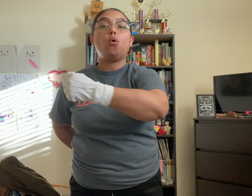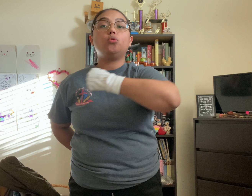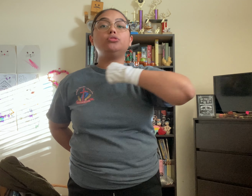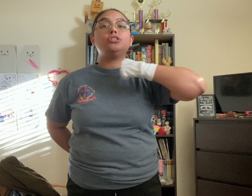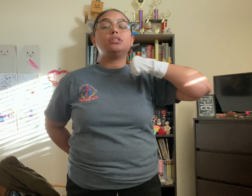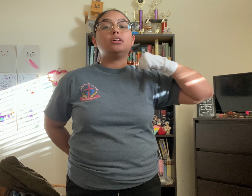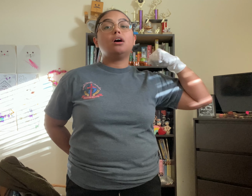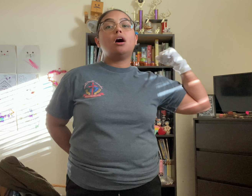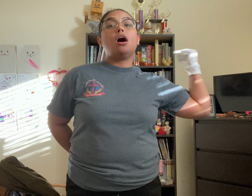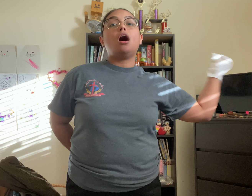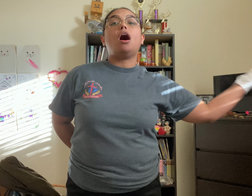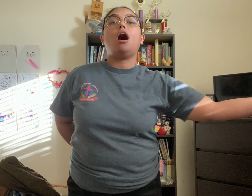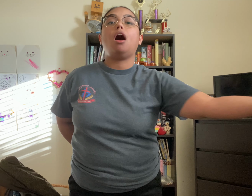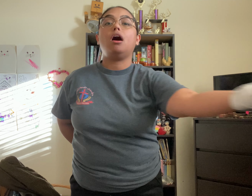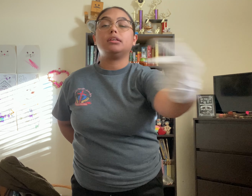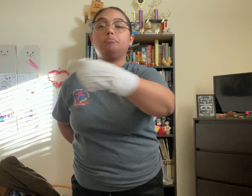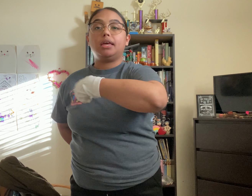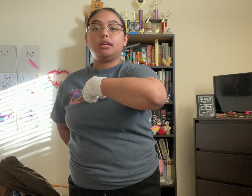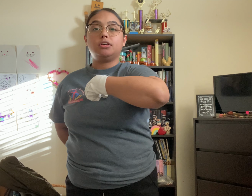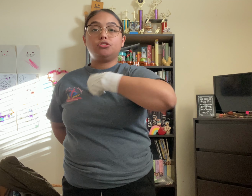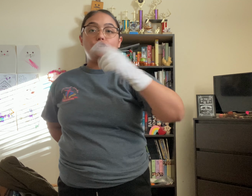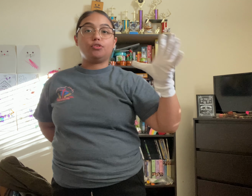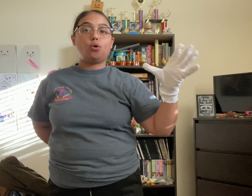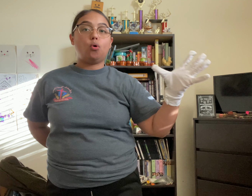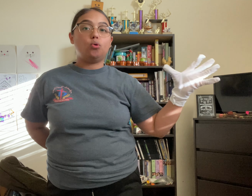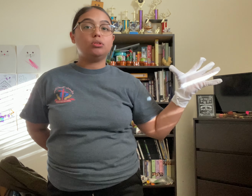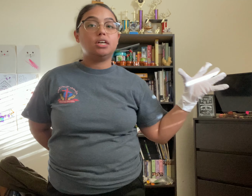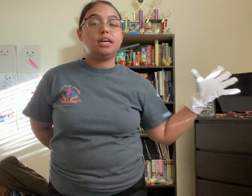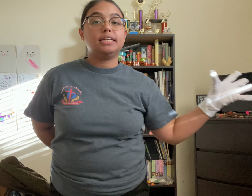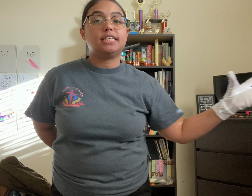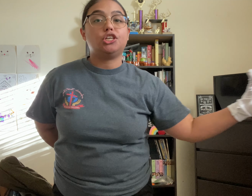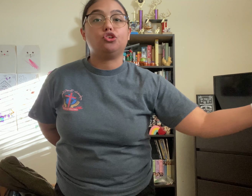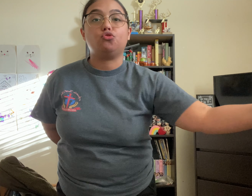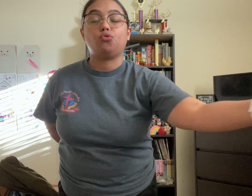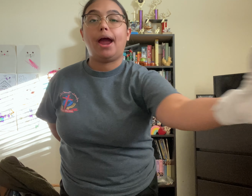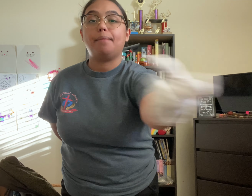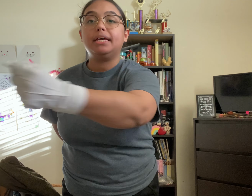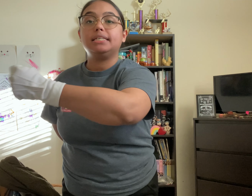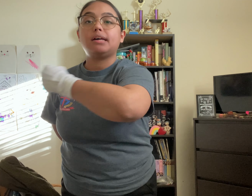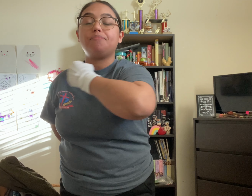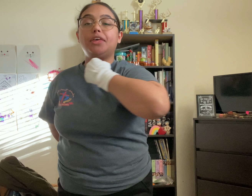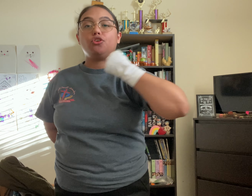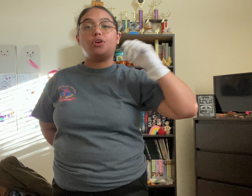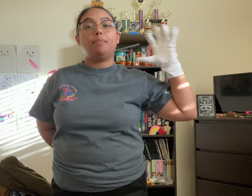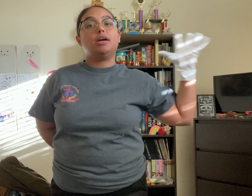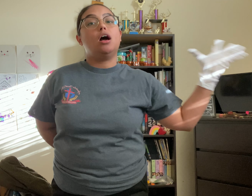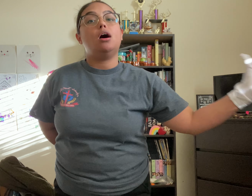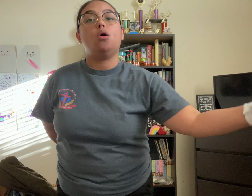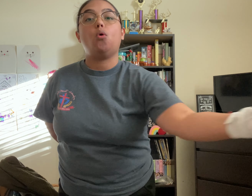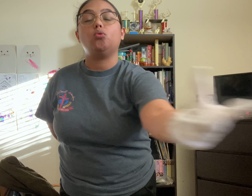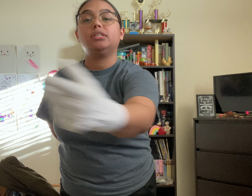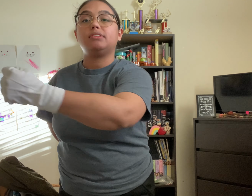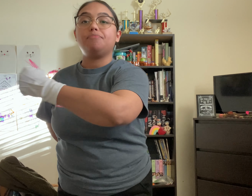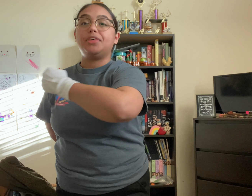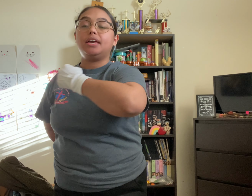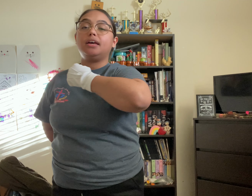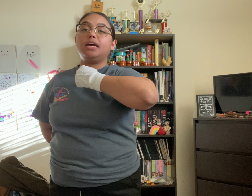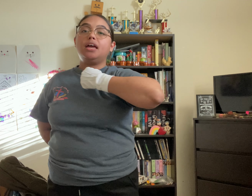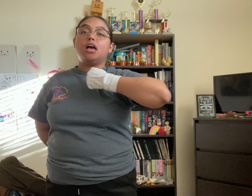hold on me. So for hold, it's like you're grabbing something, you're grabbing a hold of something. And